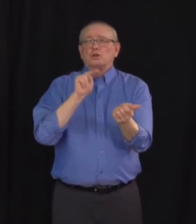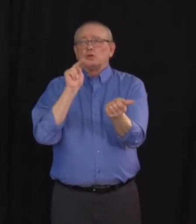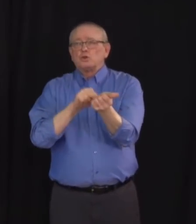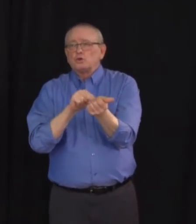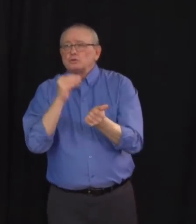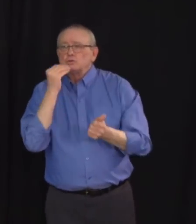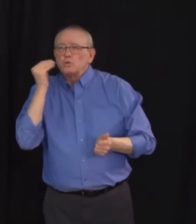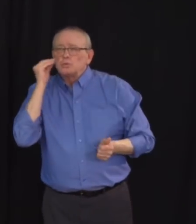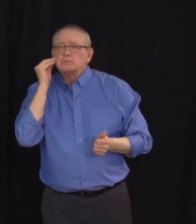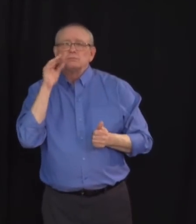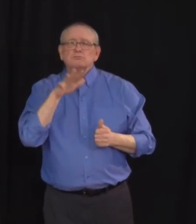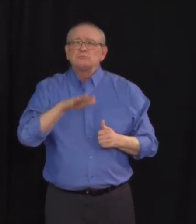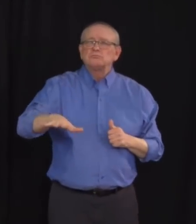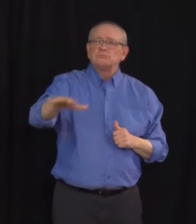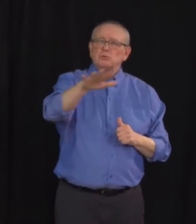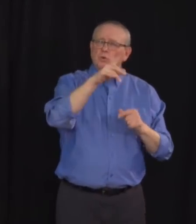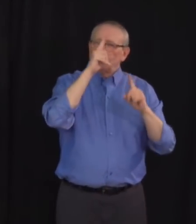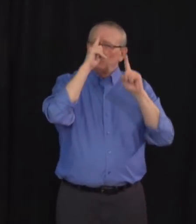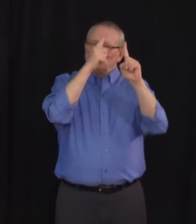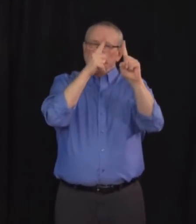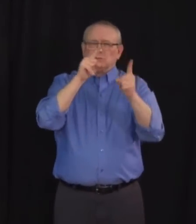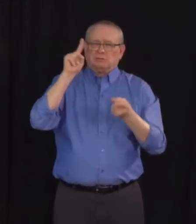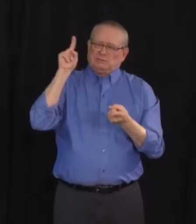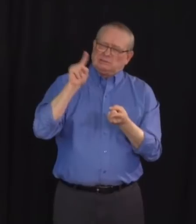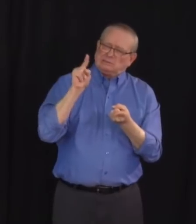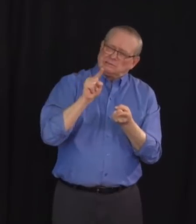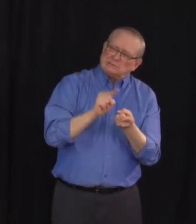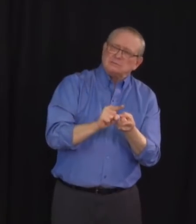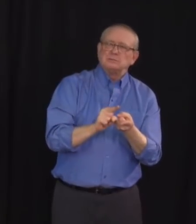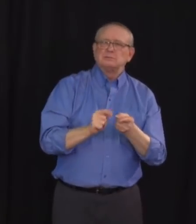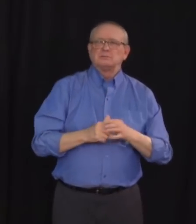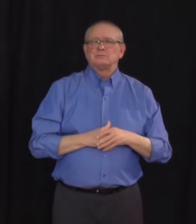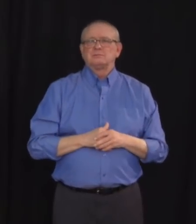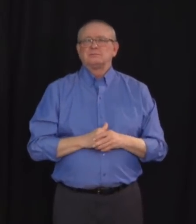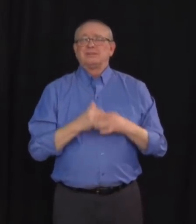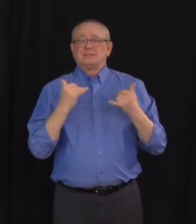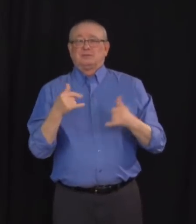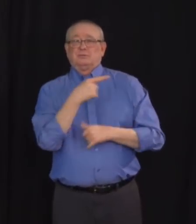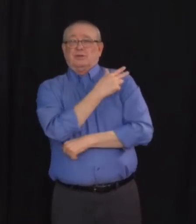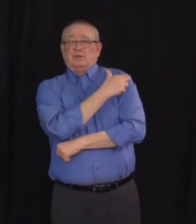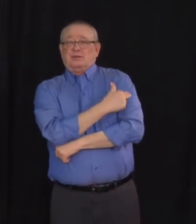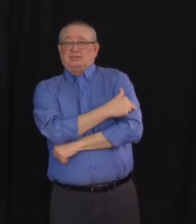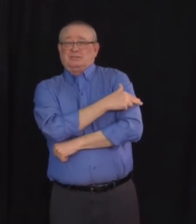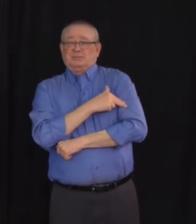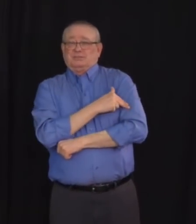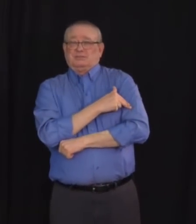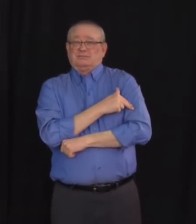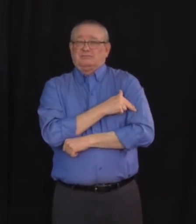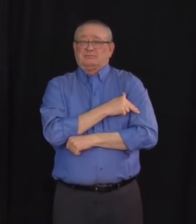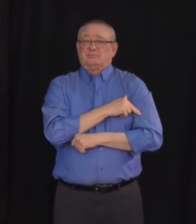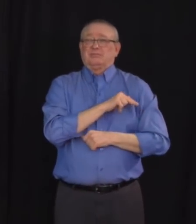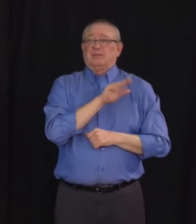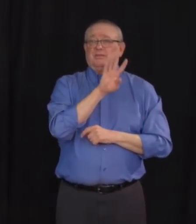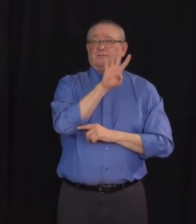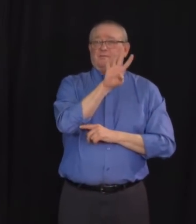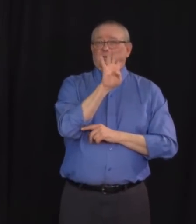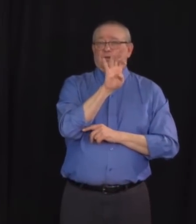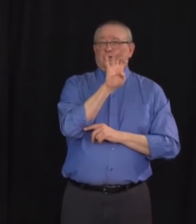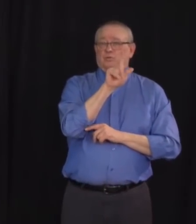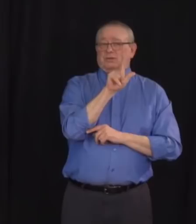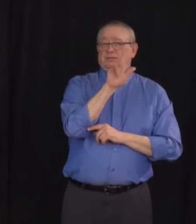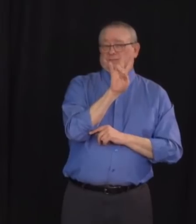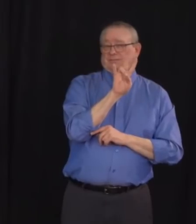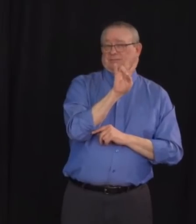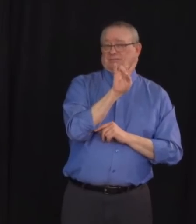Currently, there are 427 people in hospital, including 78 in the ICU. Sadly, there continue